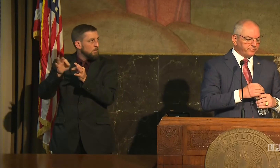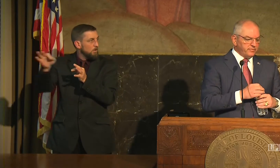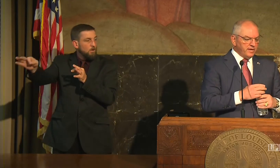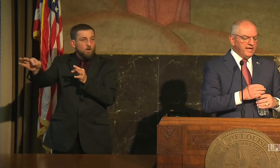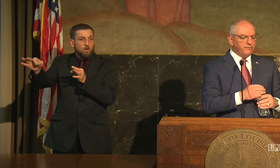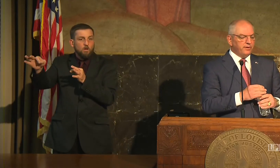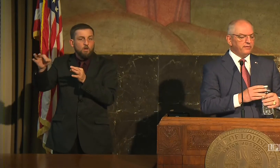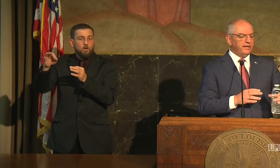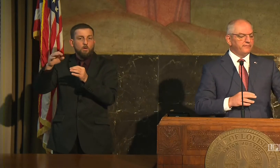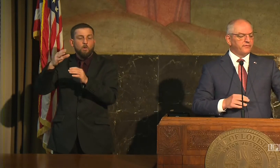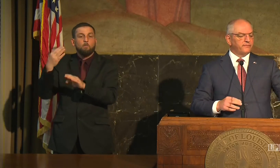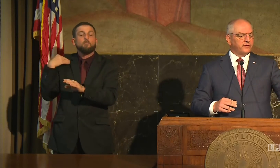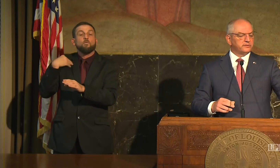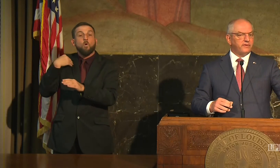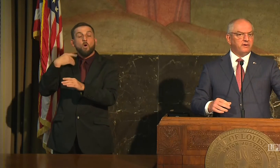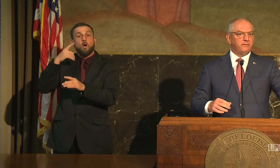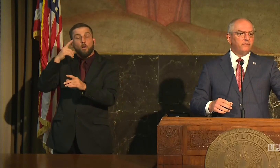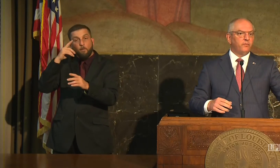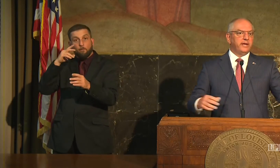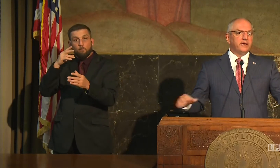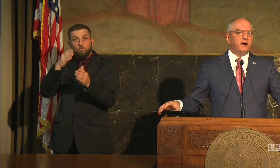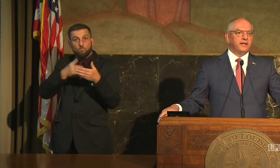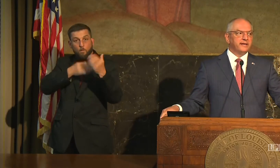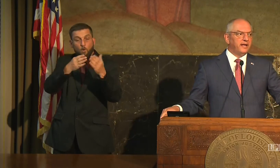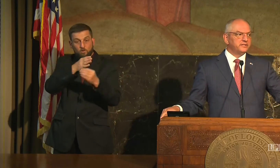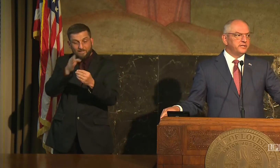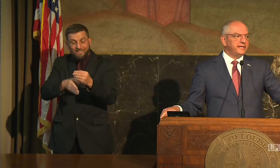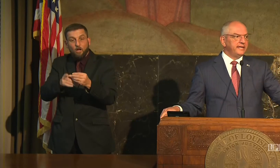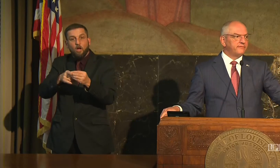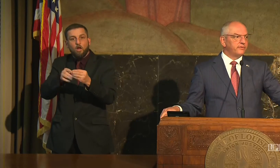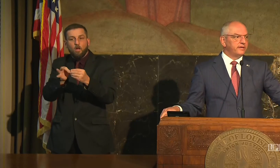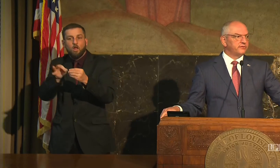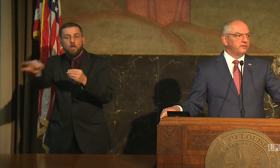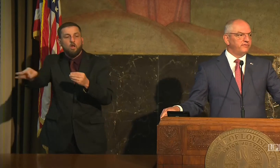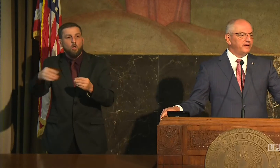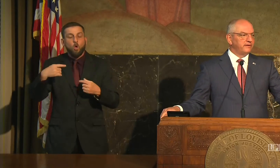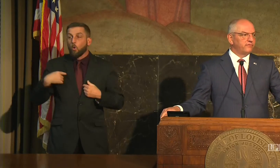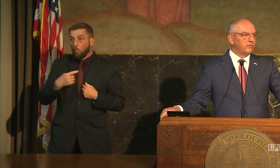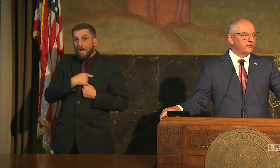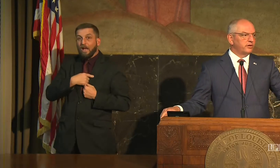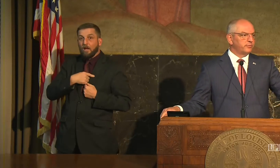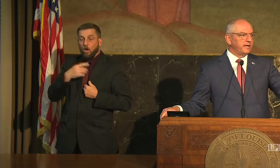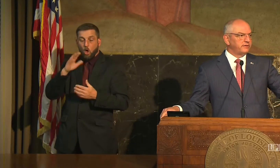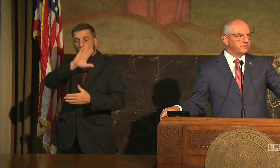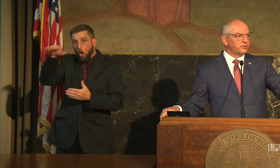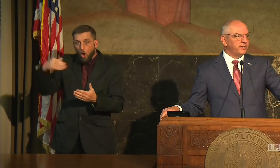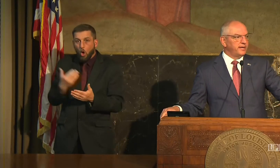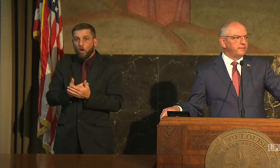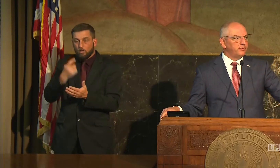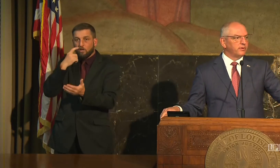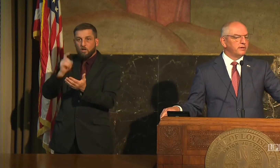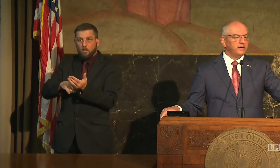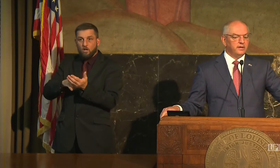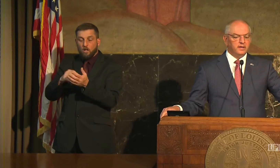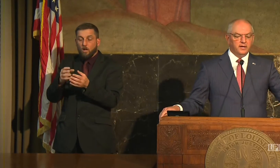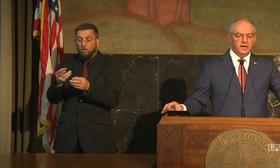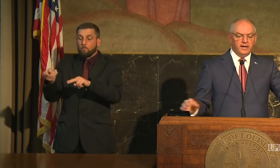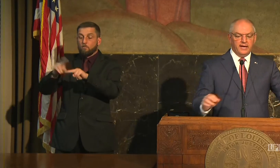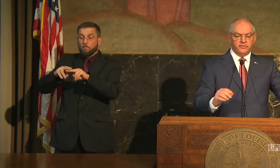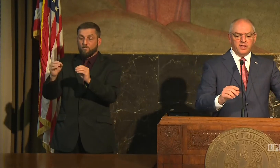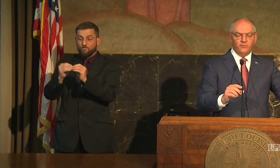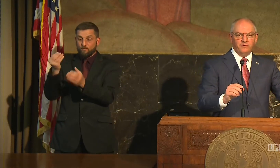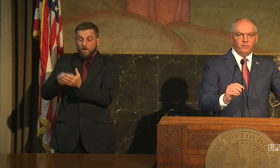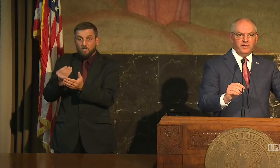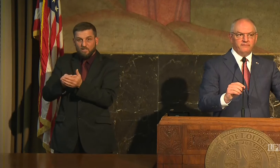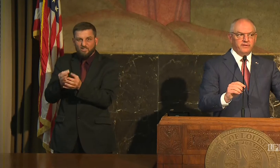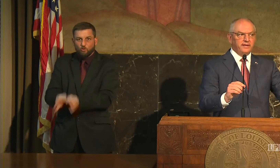proposed? Yeah, well, first of all, we can all acknowledge the need for additional funding for transportation. It's critically important.